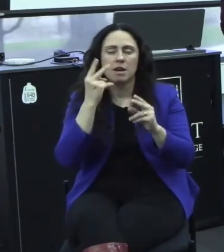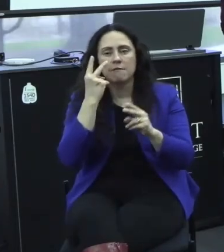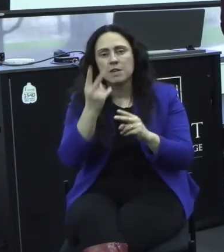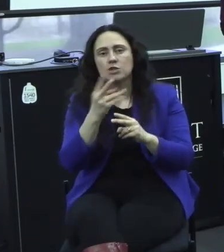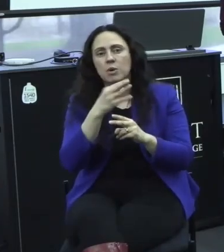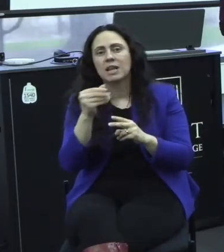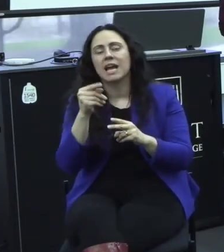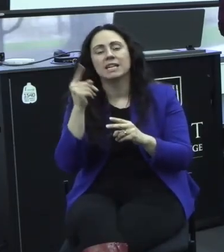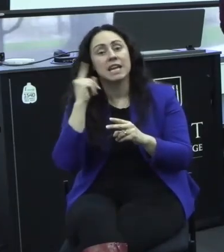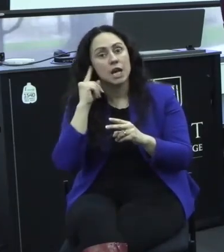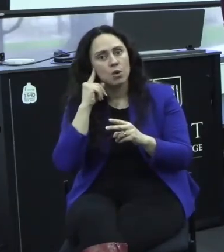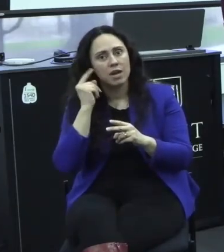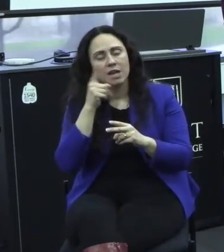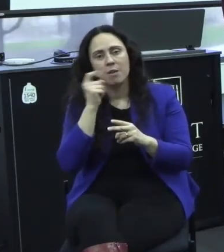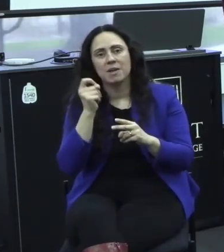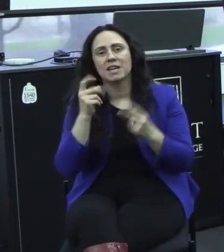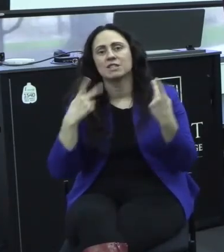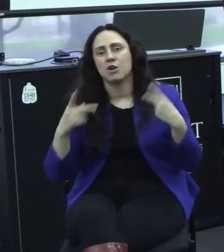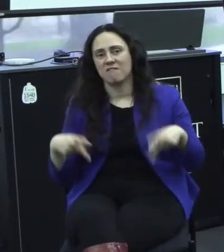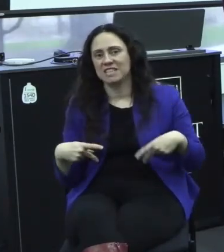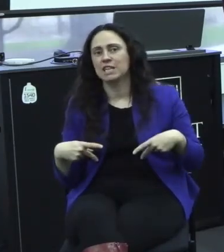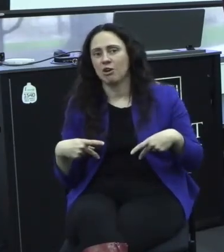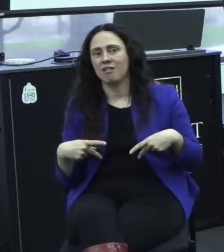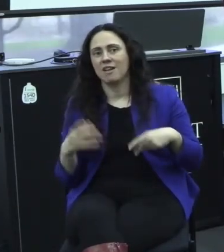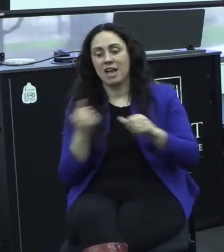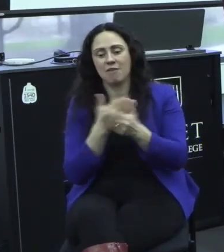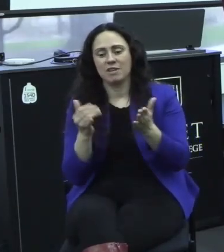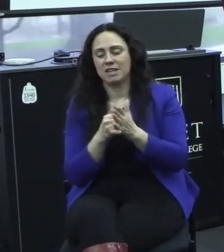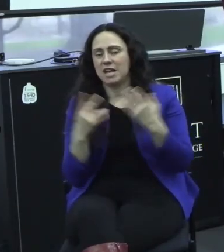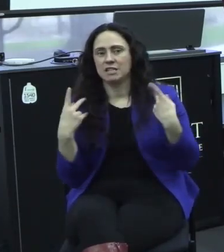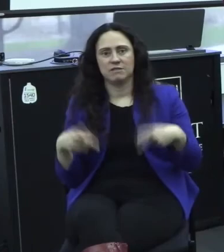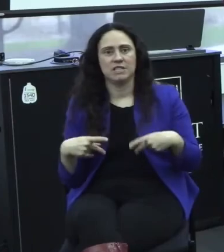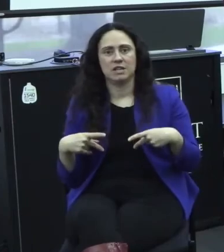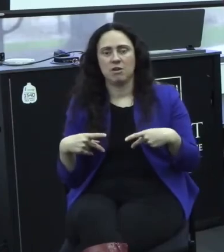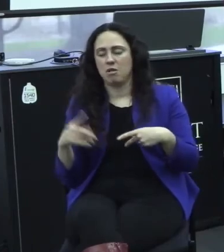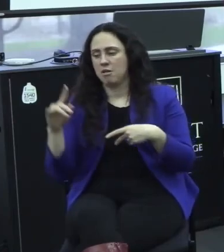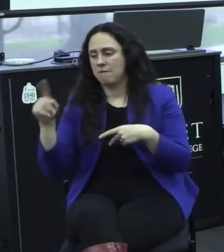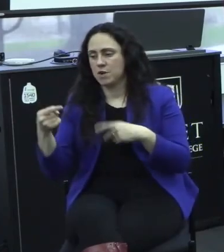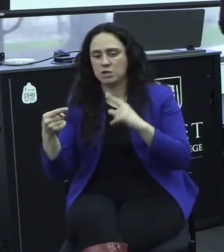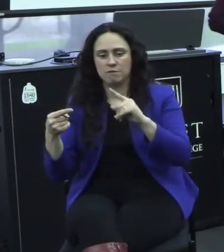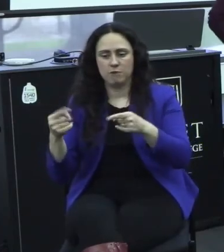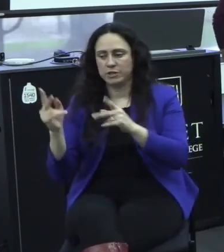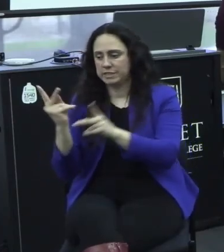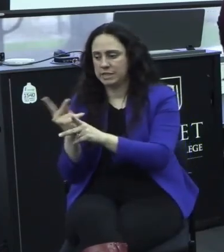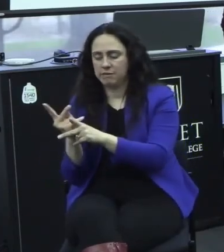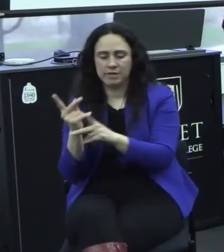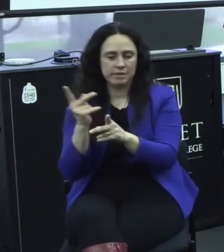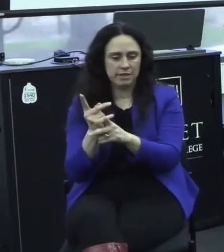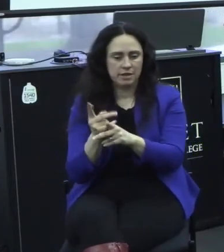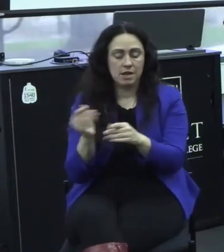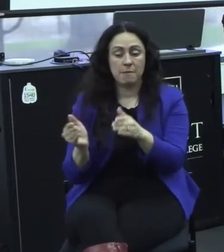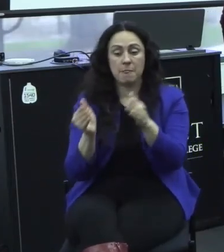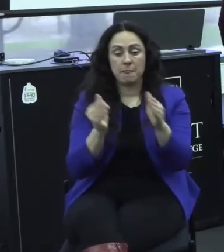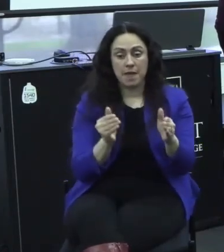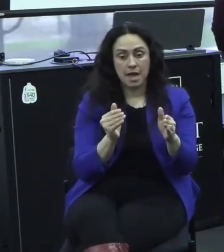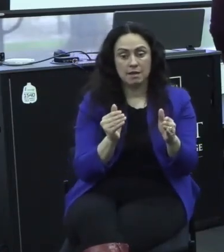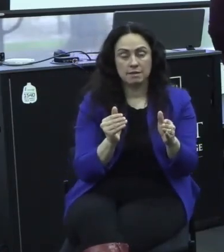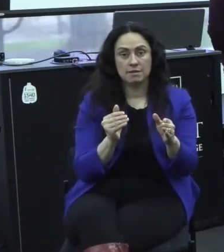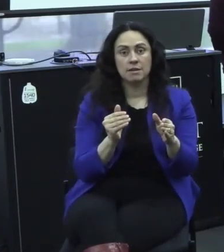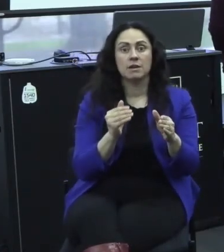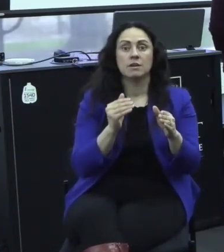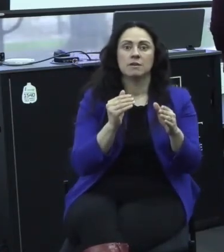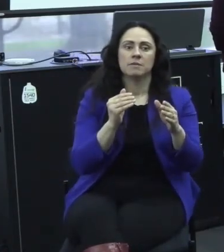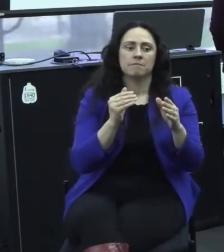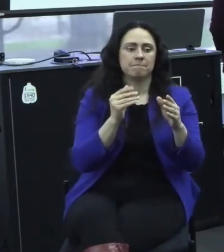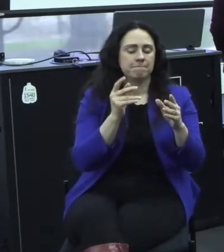hearing because they are physical. Everything that is physical, you go first. Then what you go is you go into